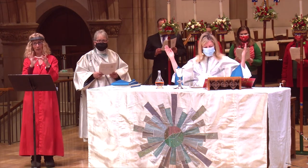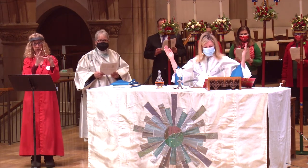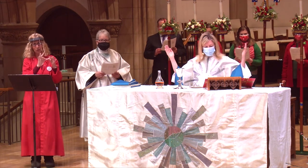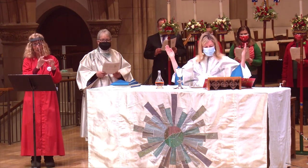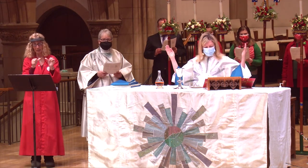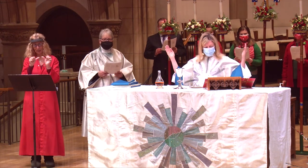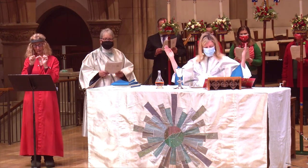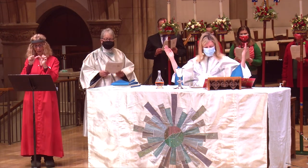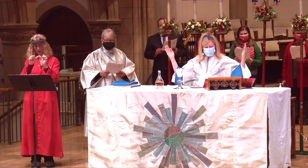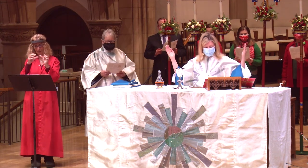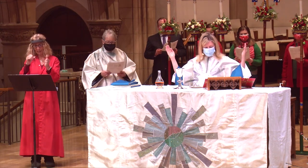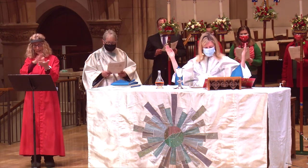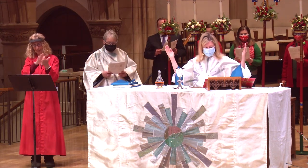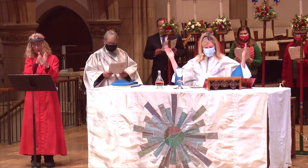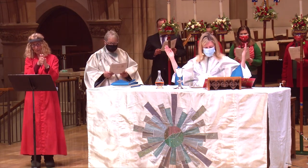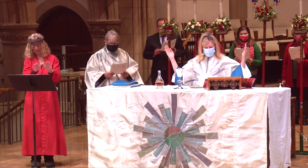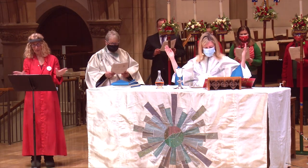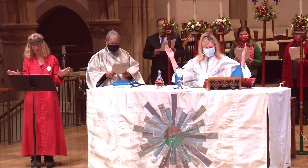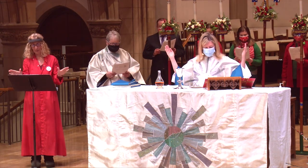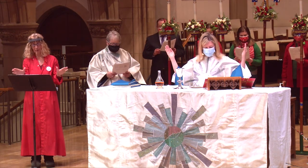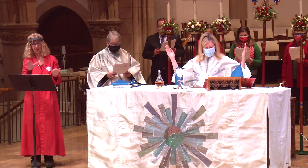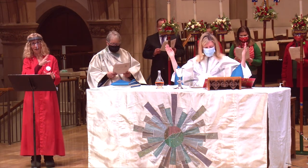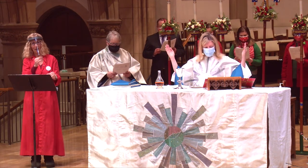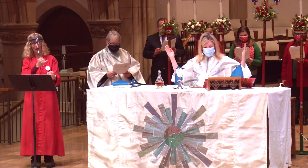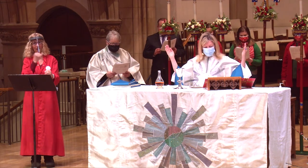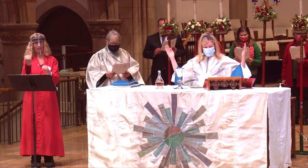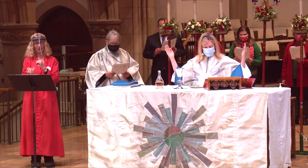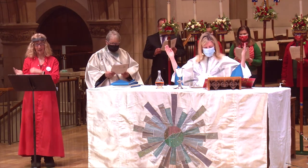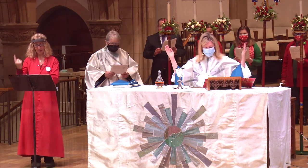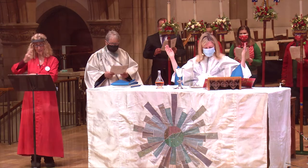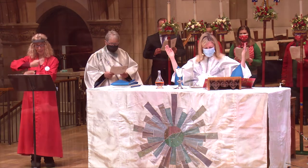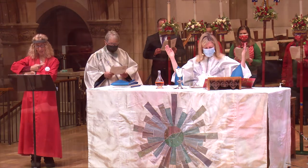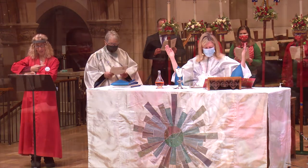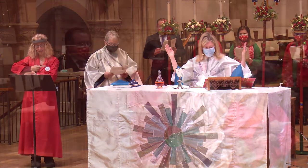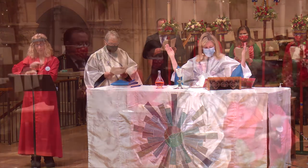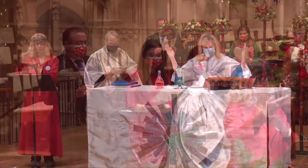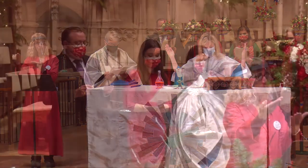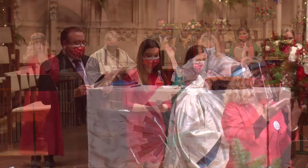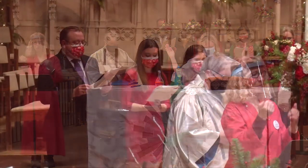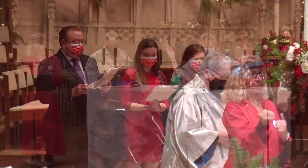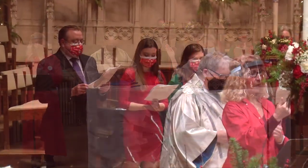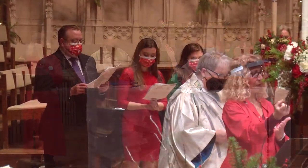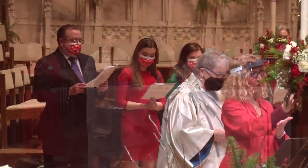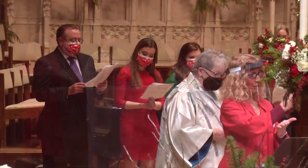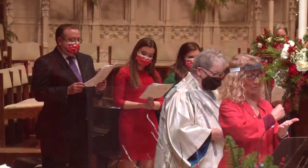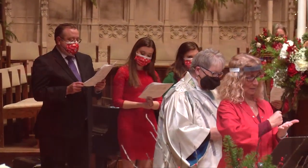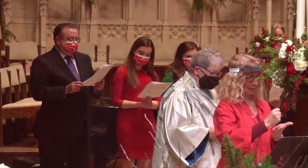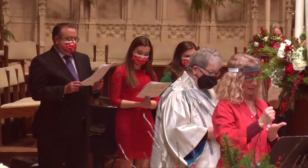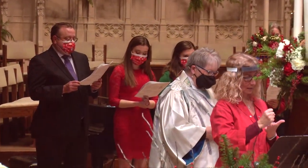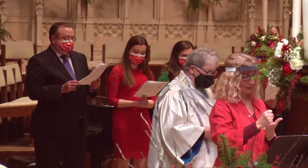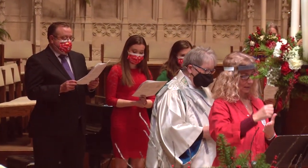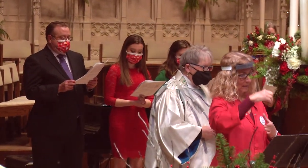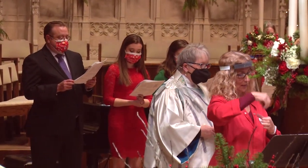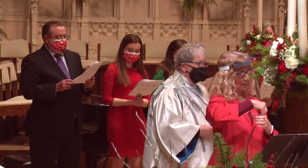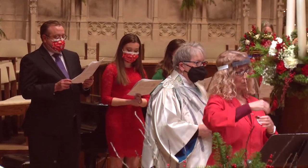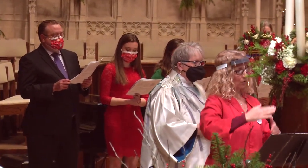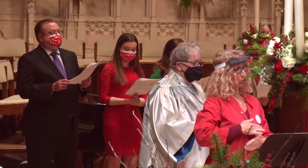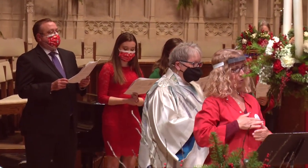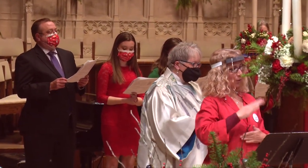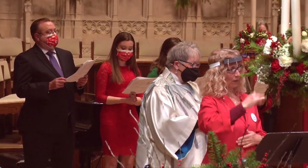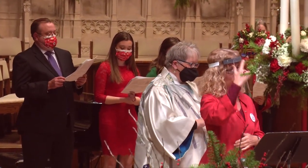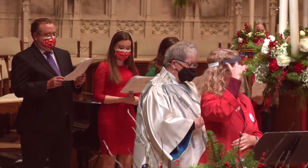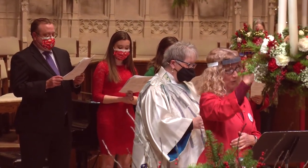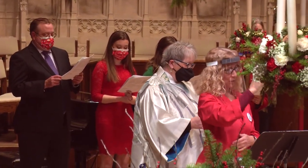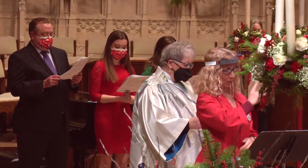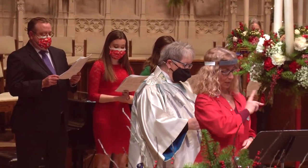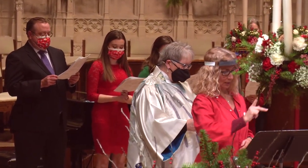you in unity, constancy, and peace. And at the last day, bring us with all your saints into the